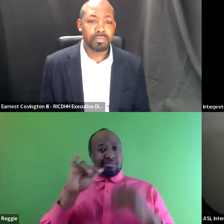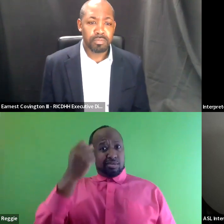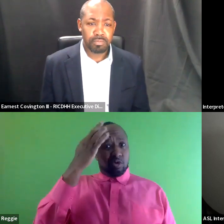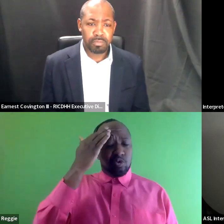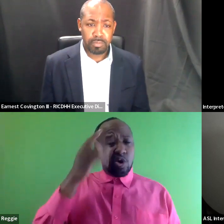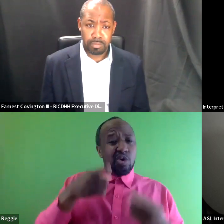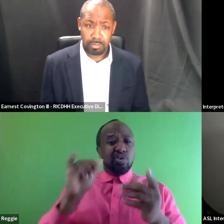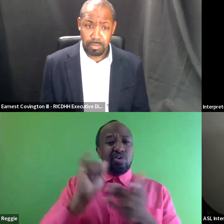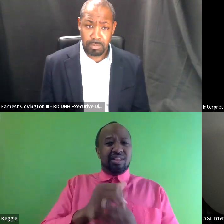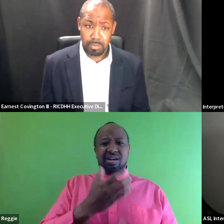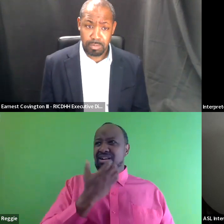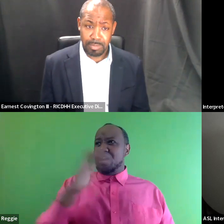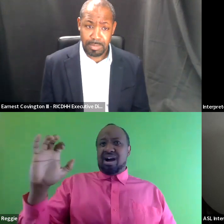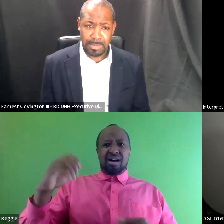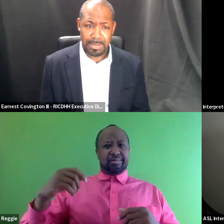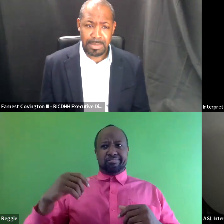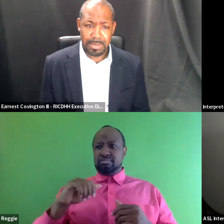Friend, that's right. I said friend.